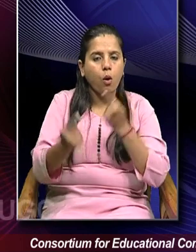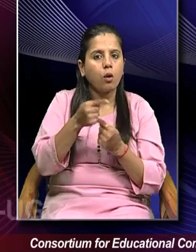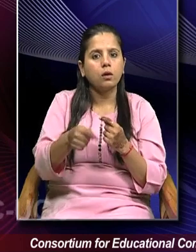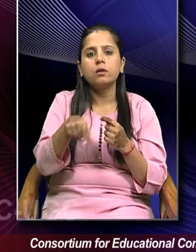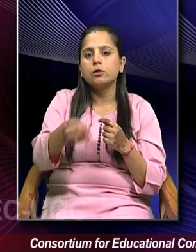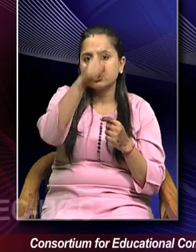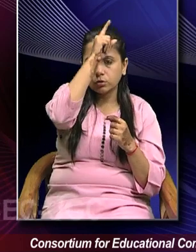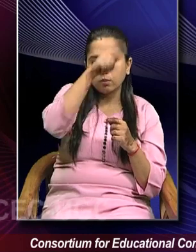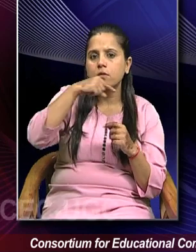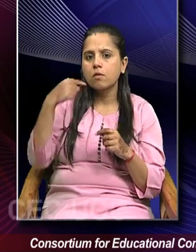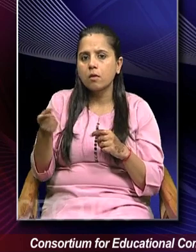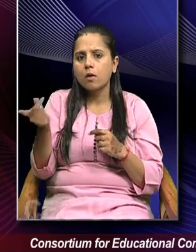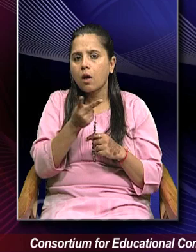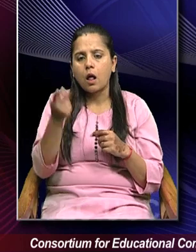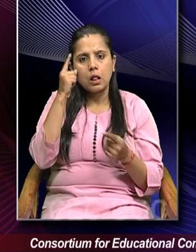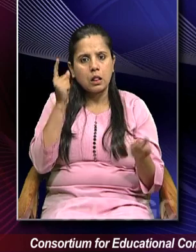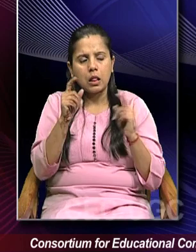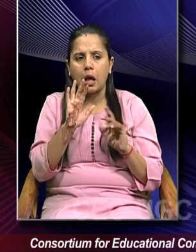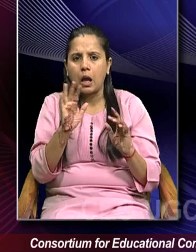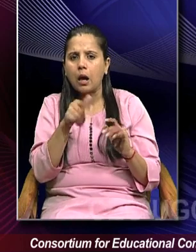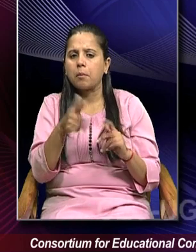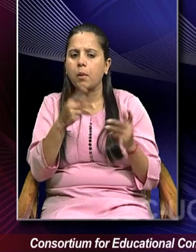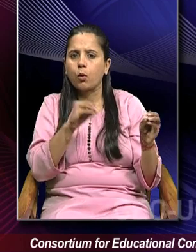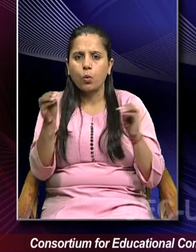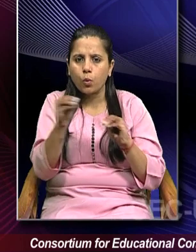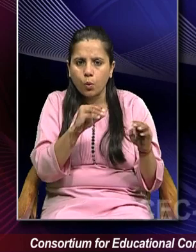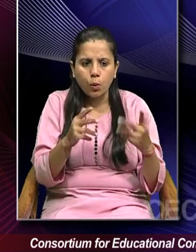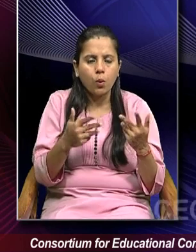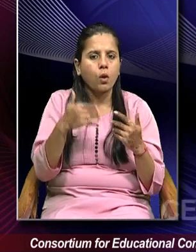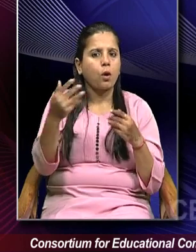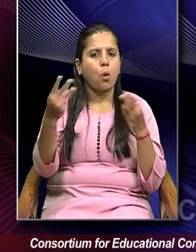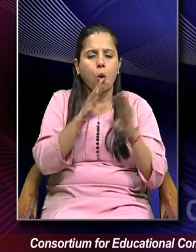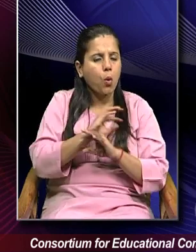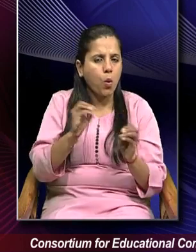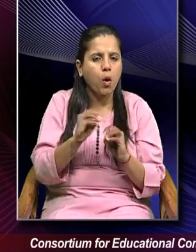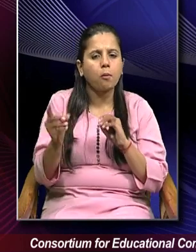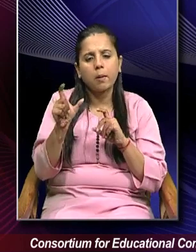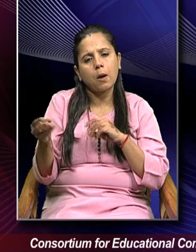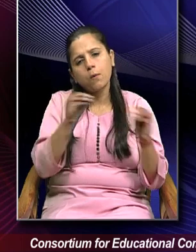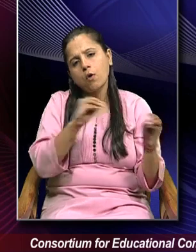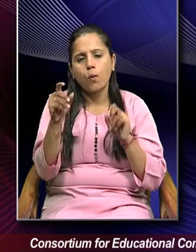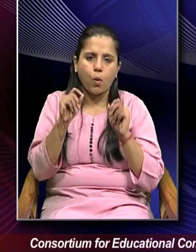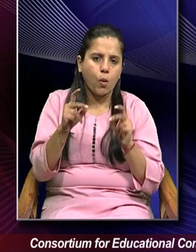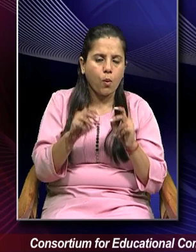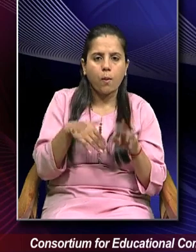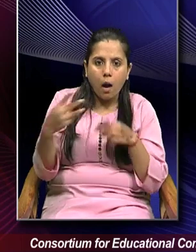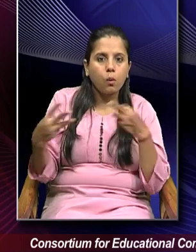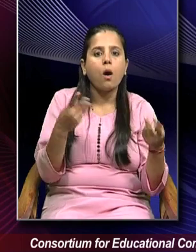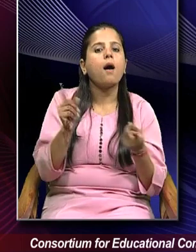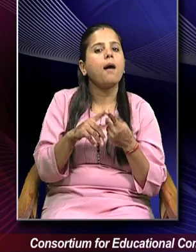Russia, they miscalculated by thinking that mobilization would not lead to war. And all these